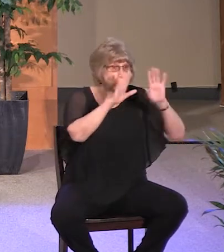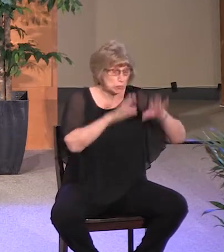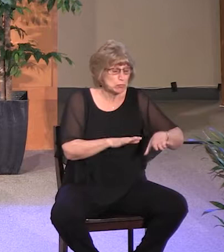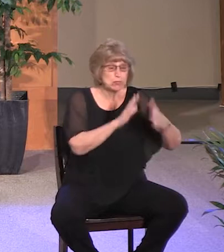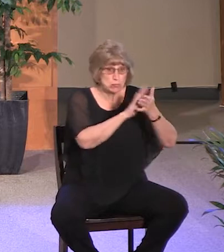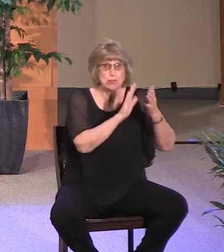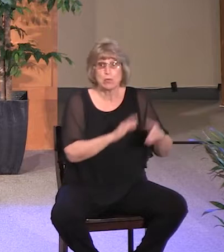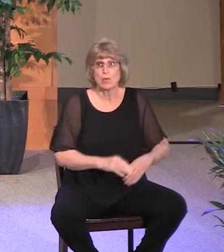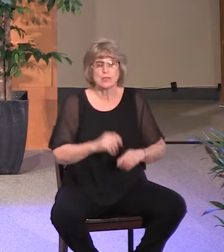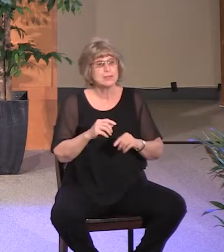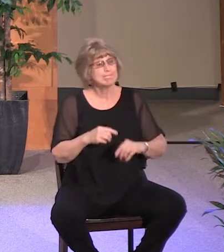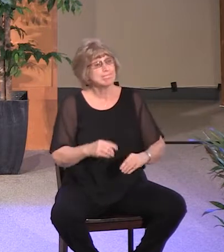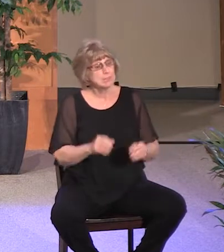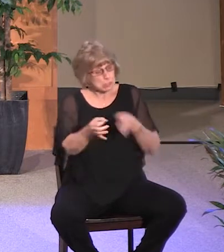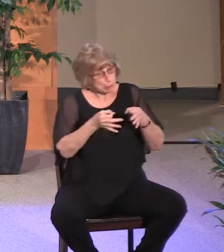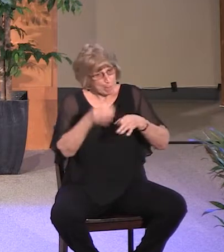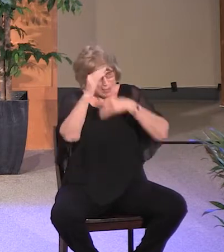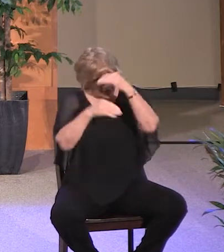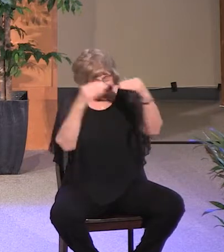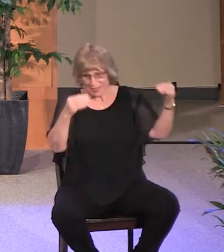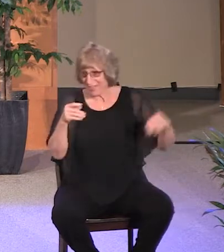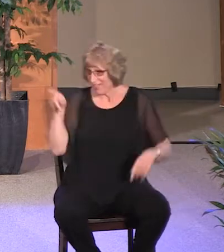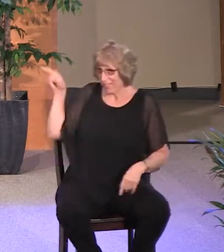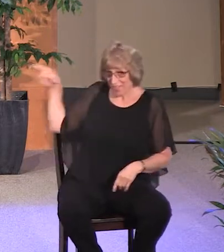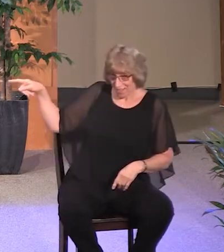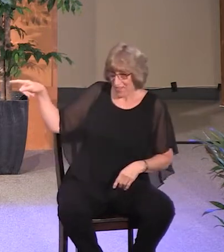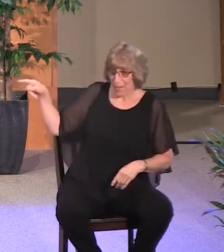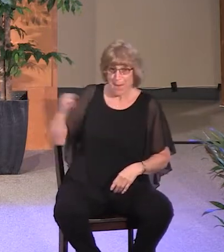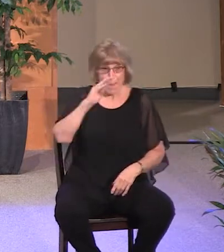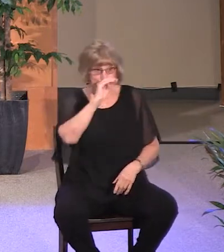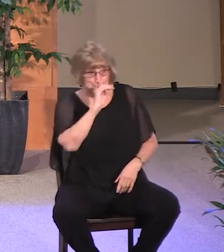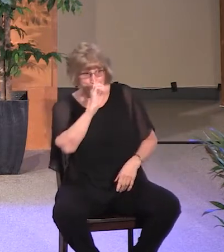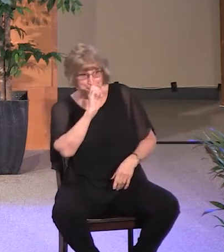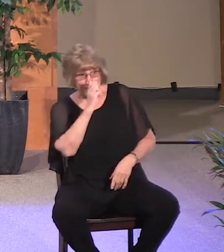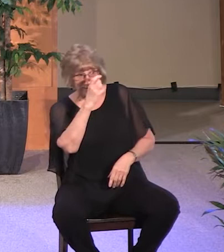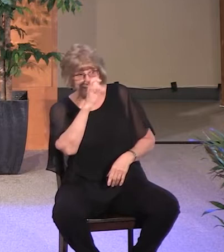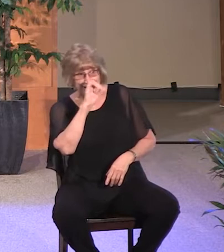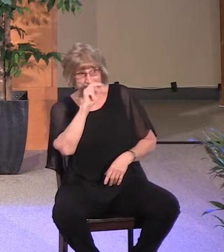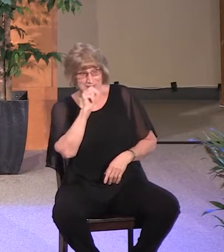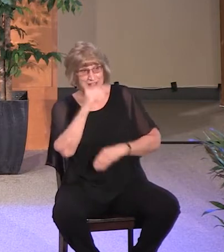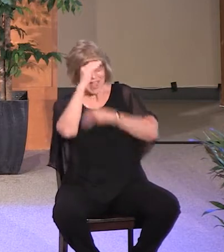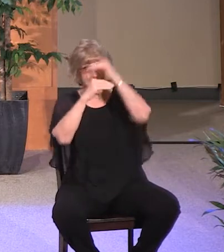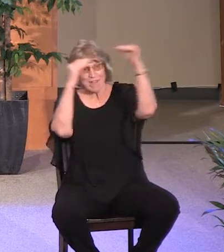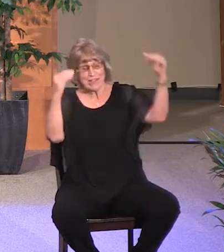Okay. So these are called Maxine's Heavenly Cookies.